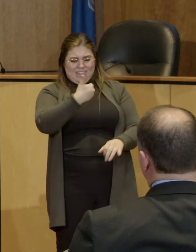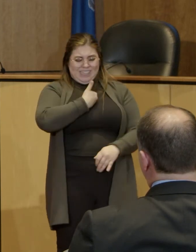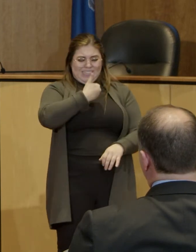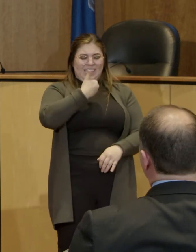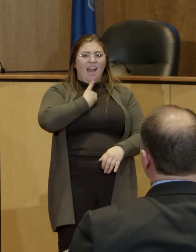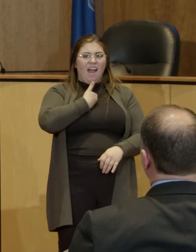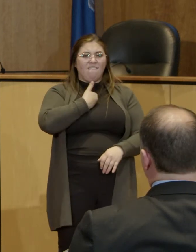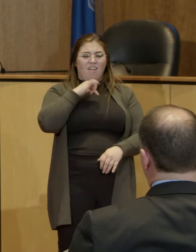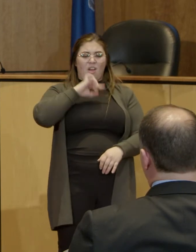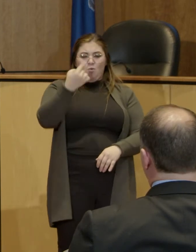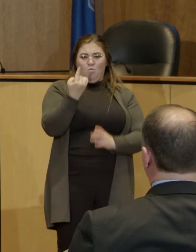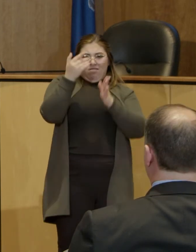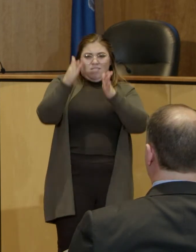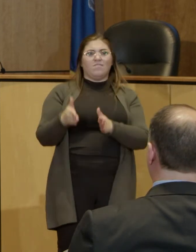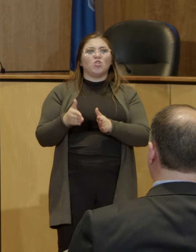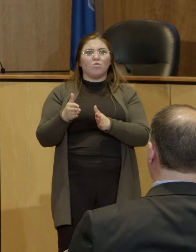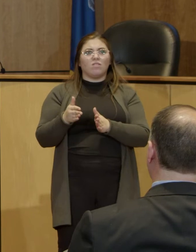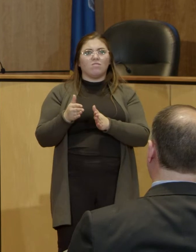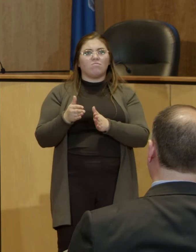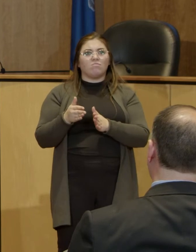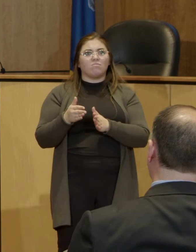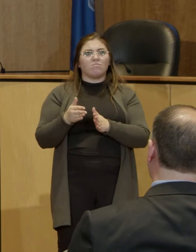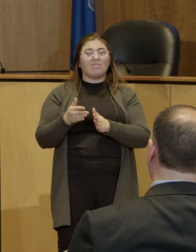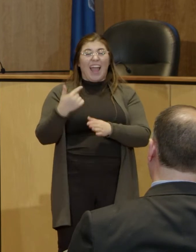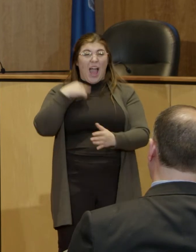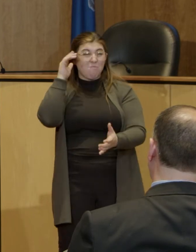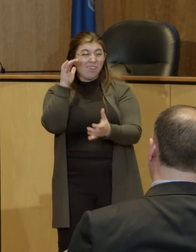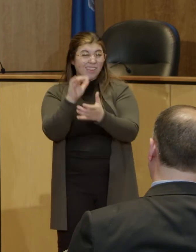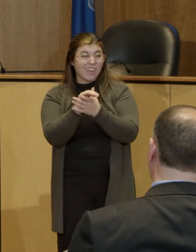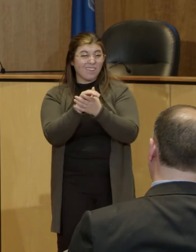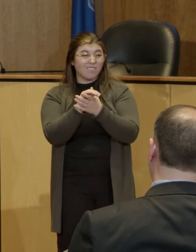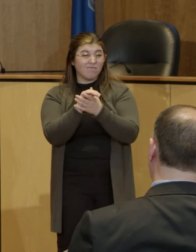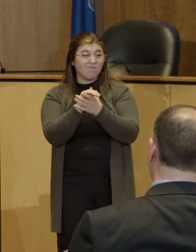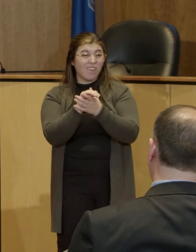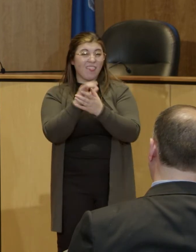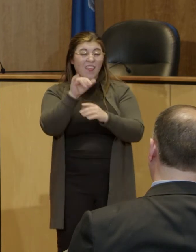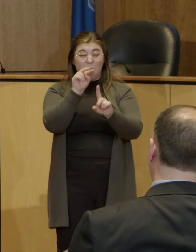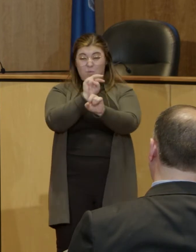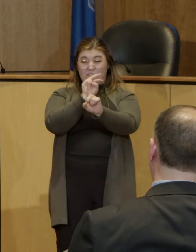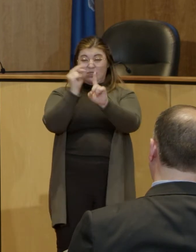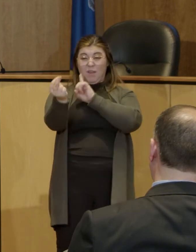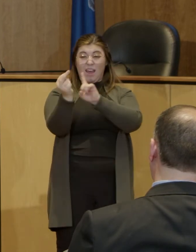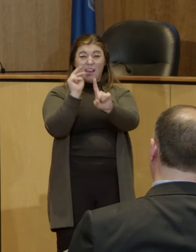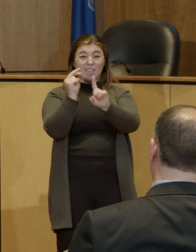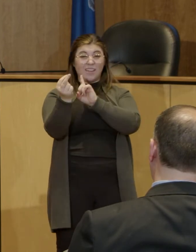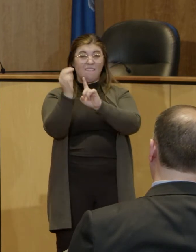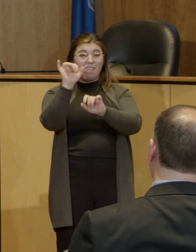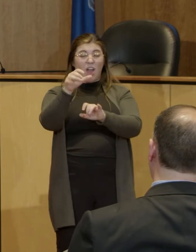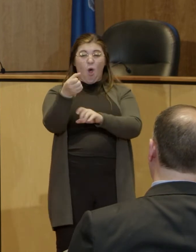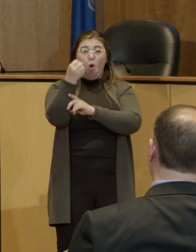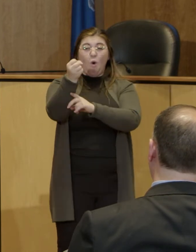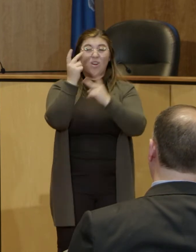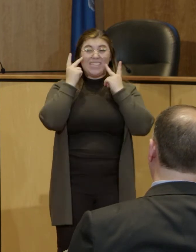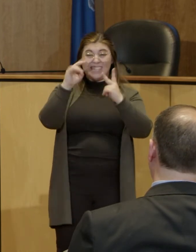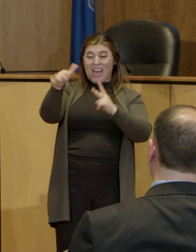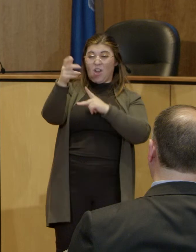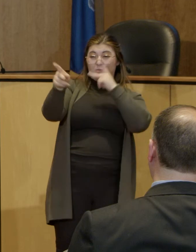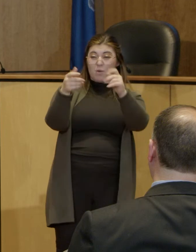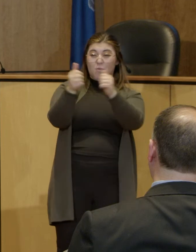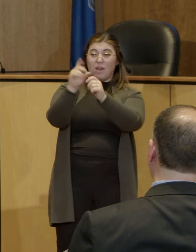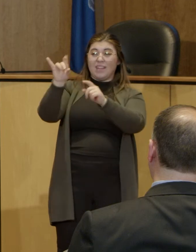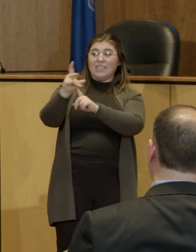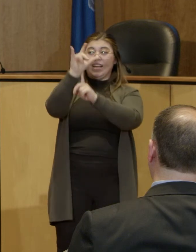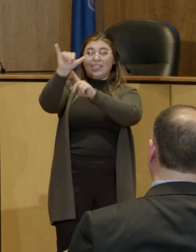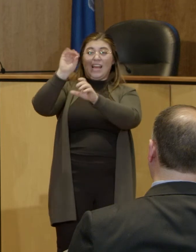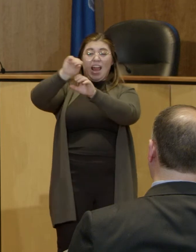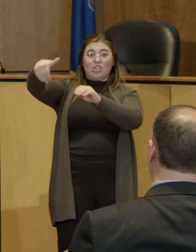that of the single individual. I believe a perspective that holds seeing others with dignity at